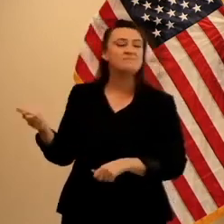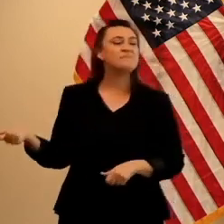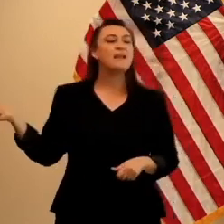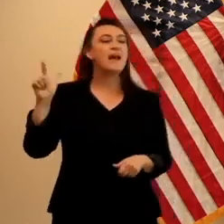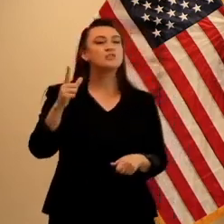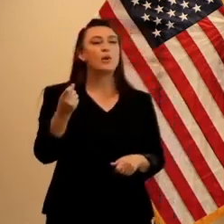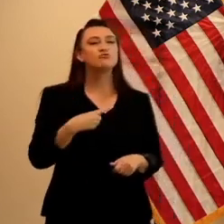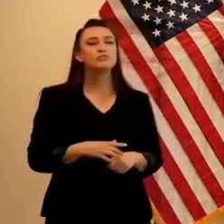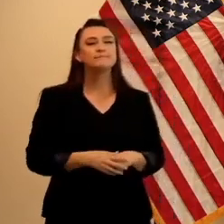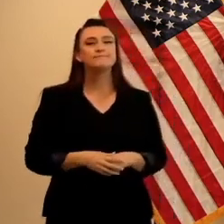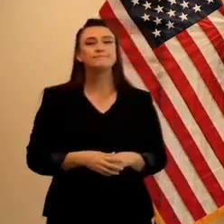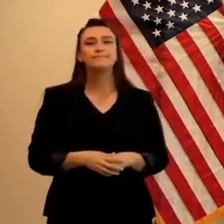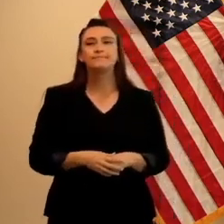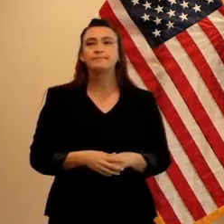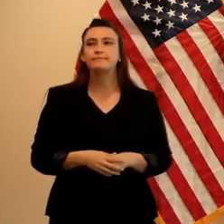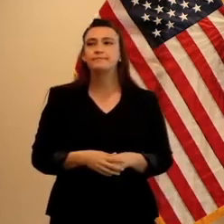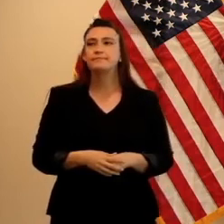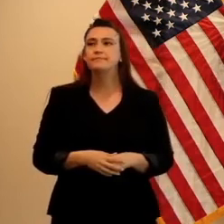question. JJ with the AP, please.